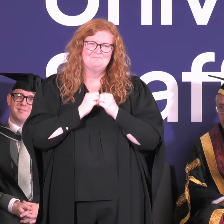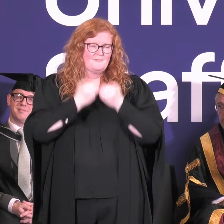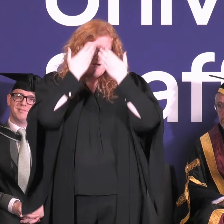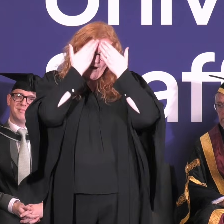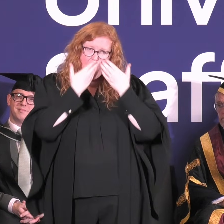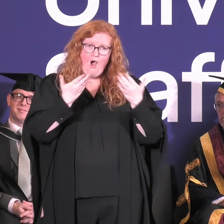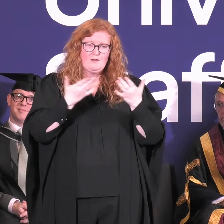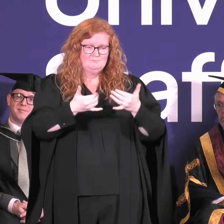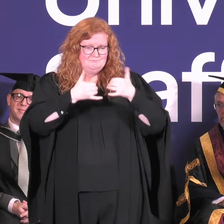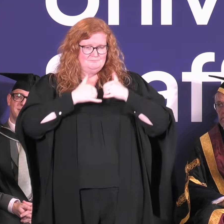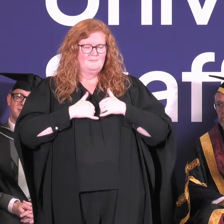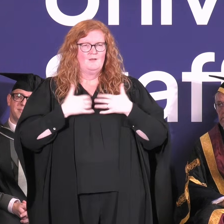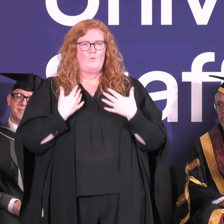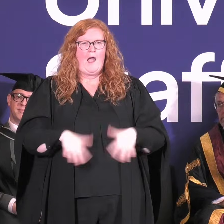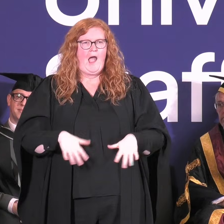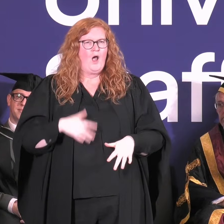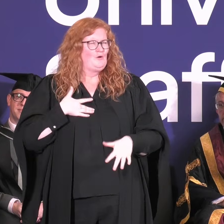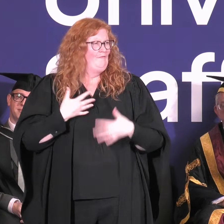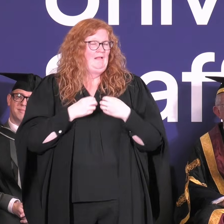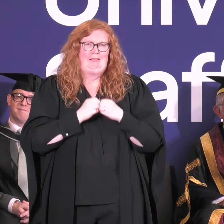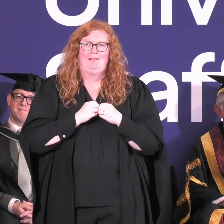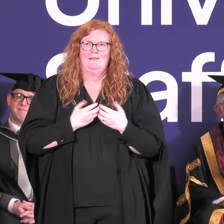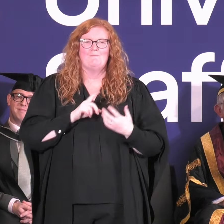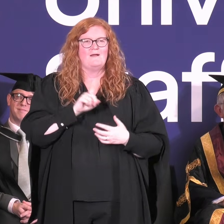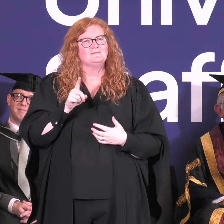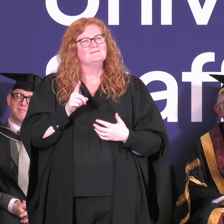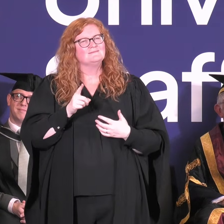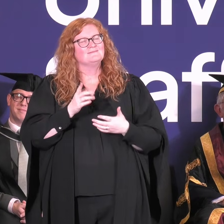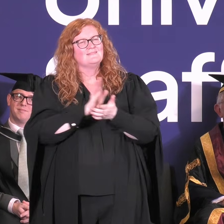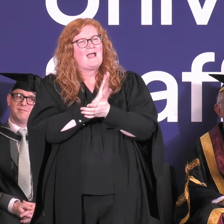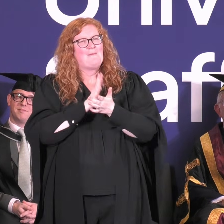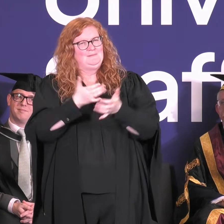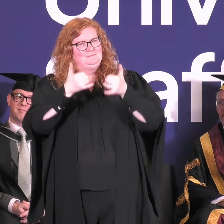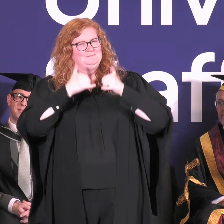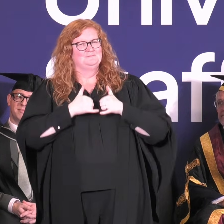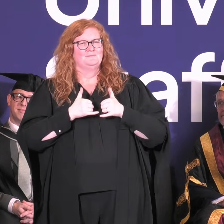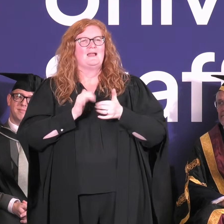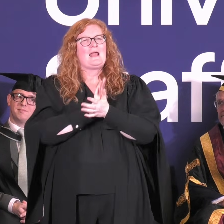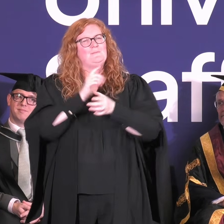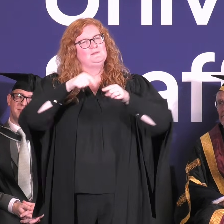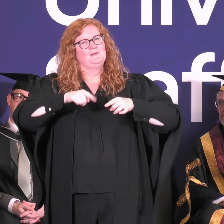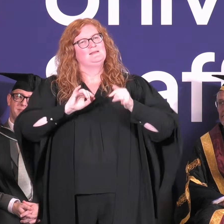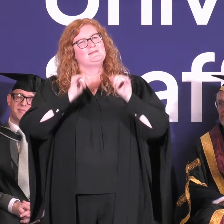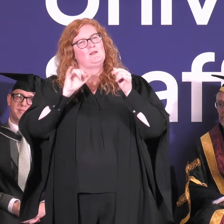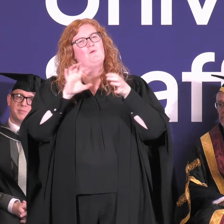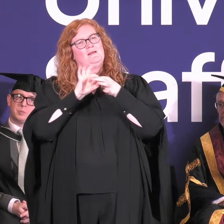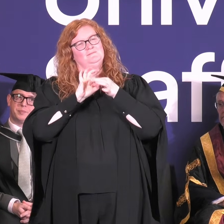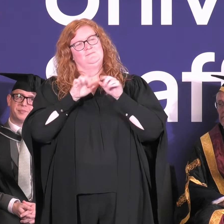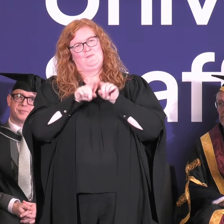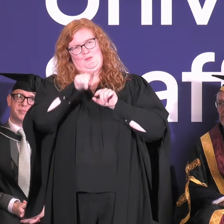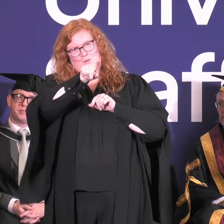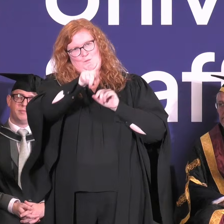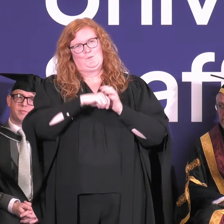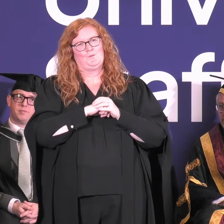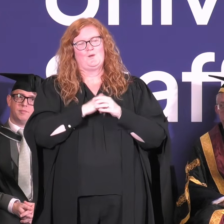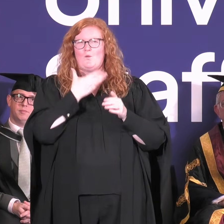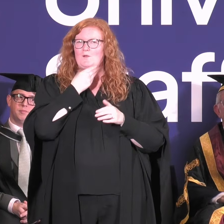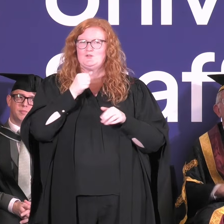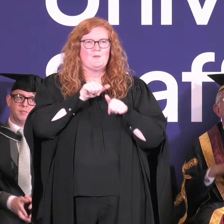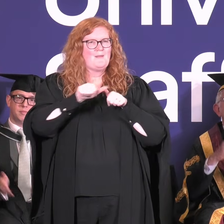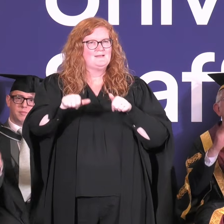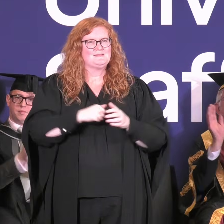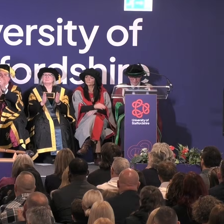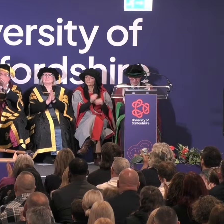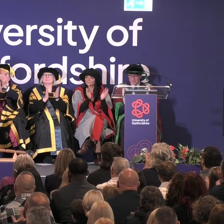that you've given me. I don't feel like I deserve it, but it's really good to be here with your celebrations today, and I wish you all the very best. Thank you.